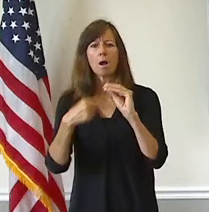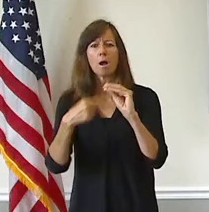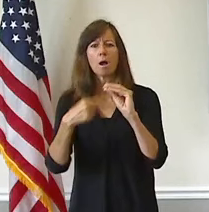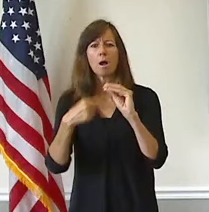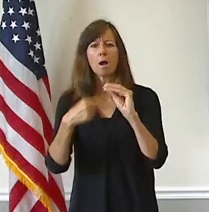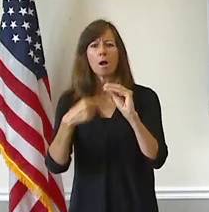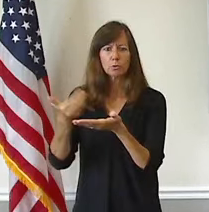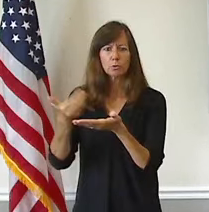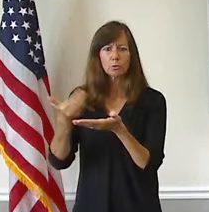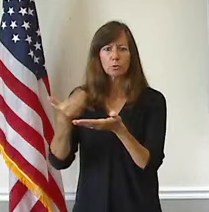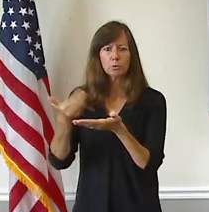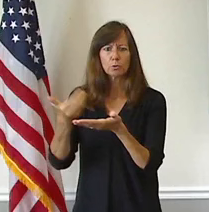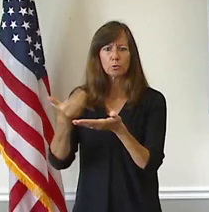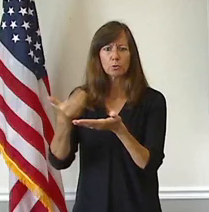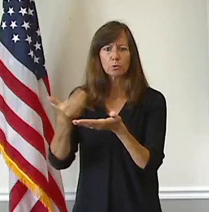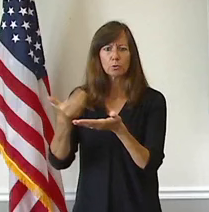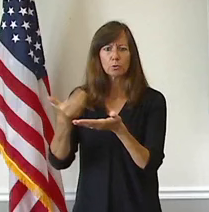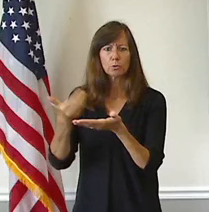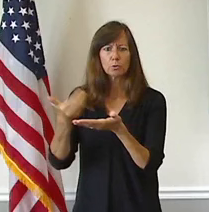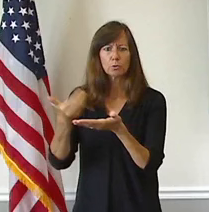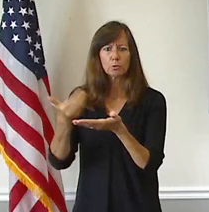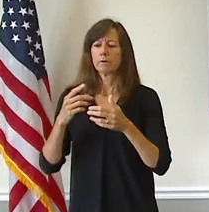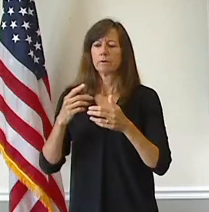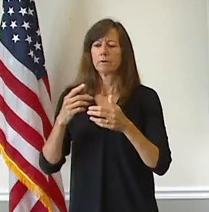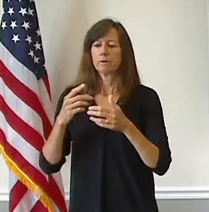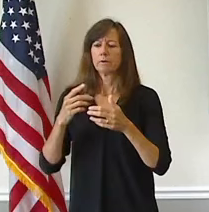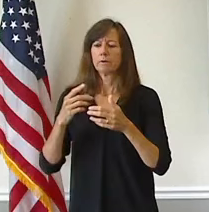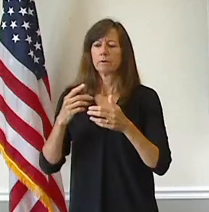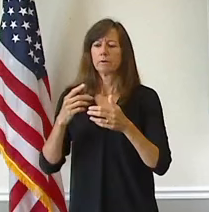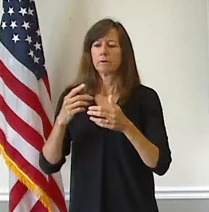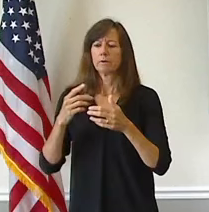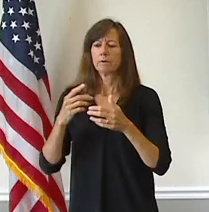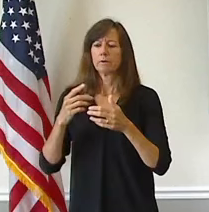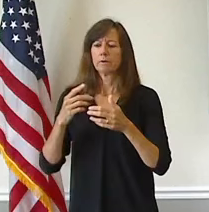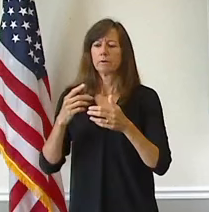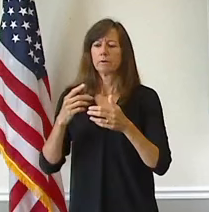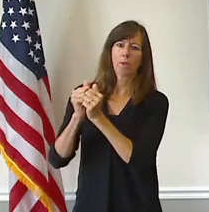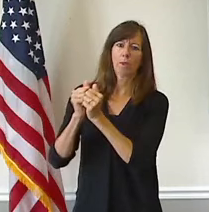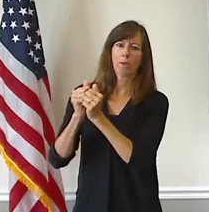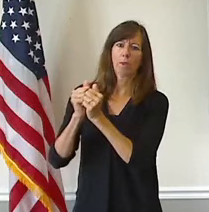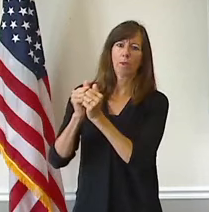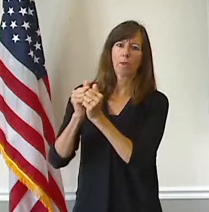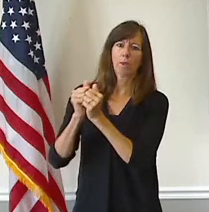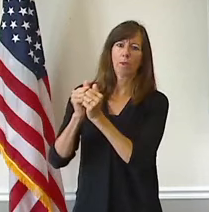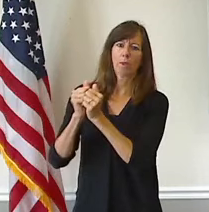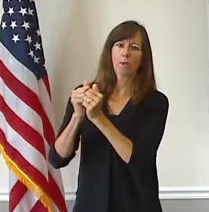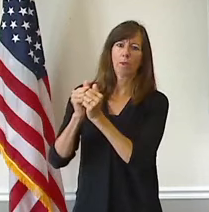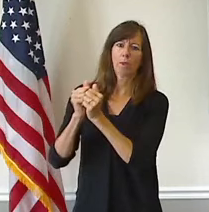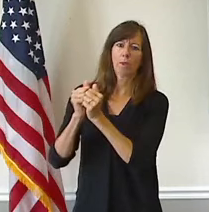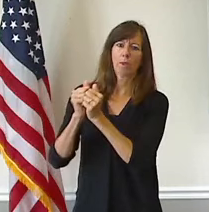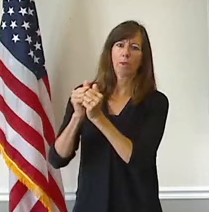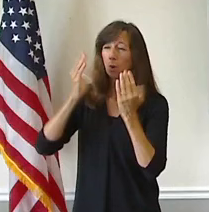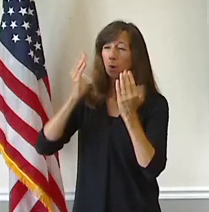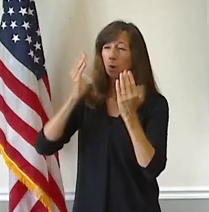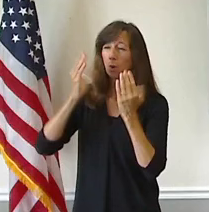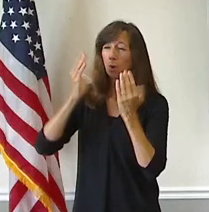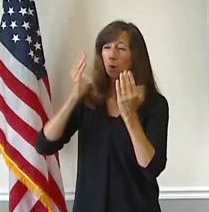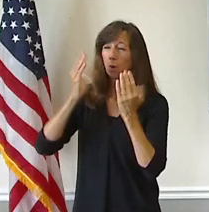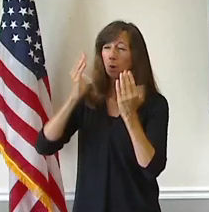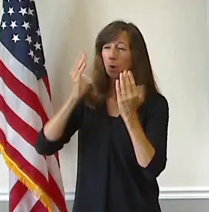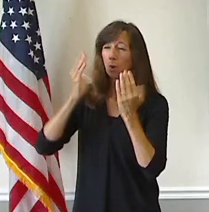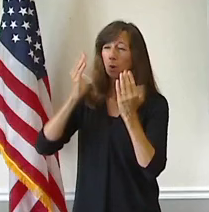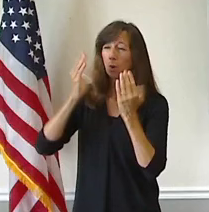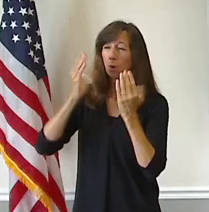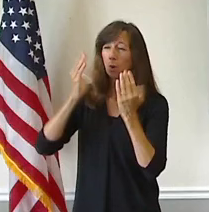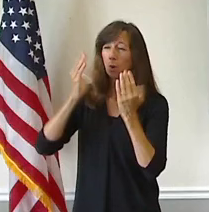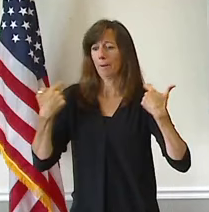these conversations with the staff from the governor's office. There is no update on gyms. There is no update on theaters. There's no update